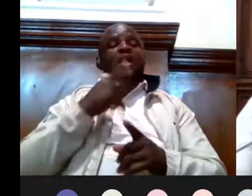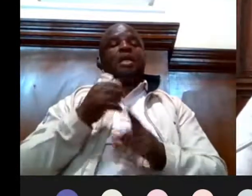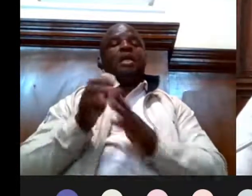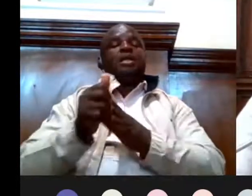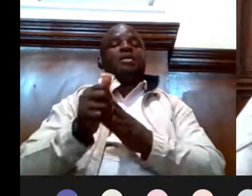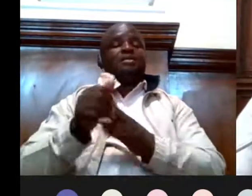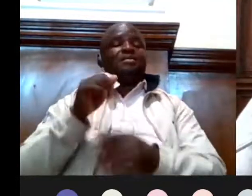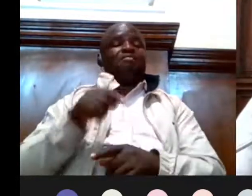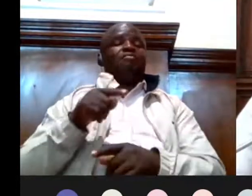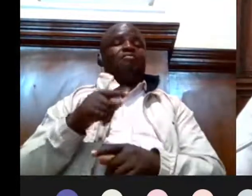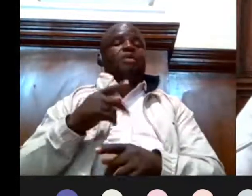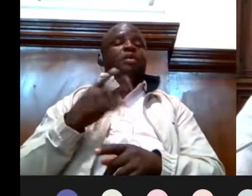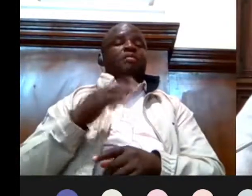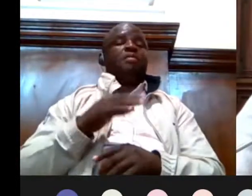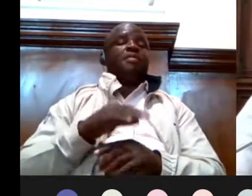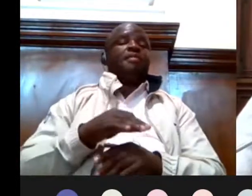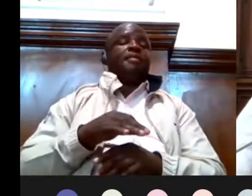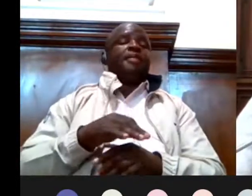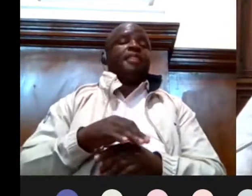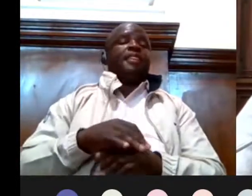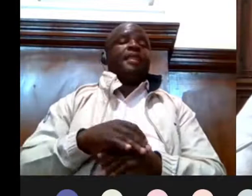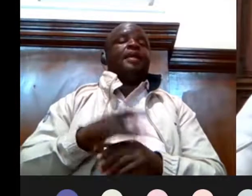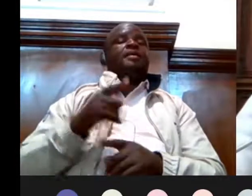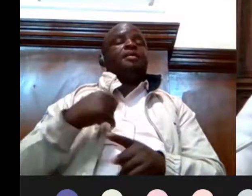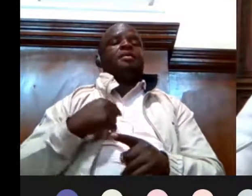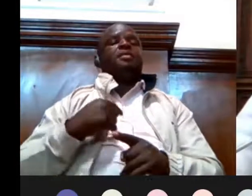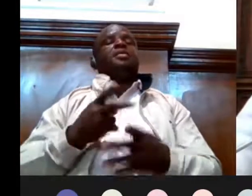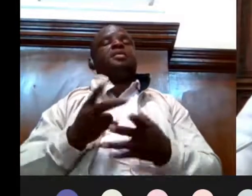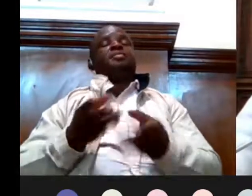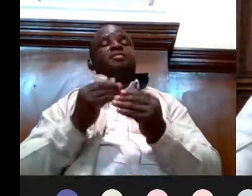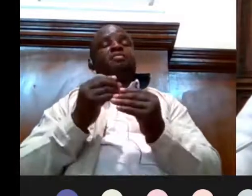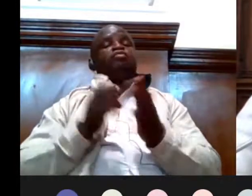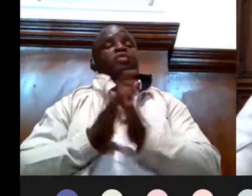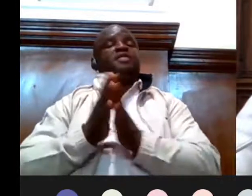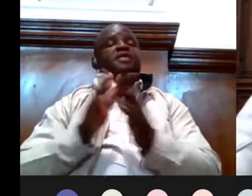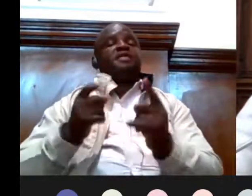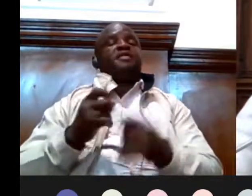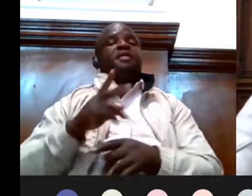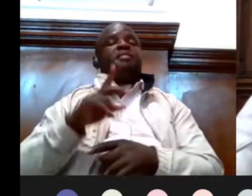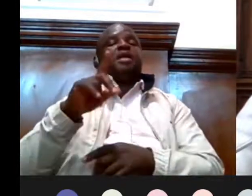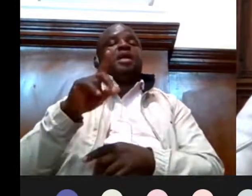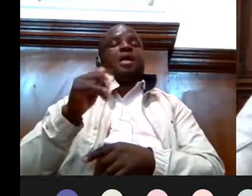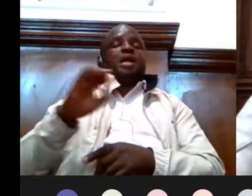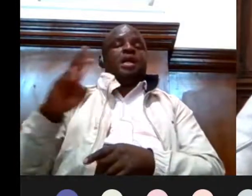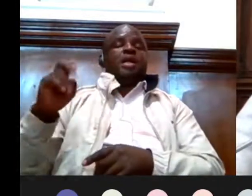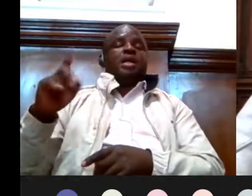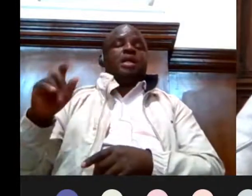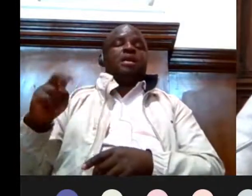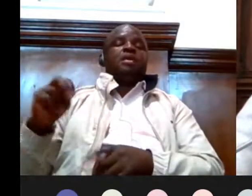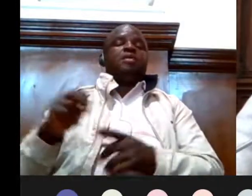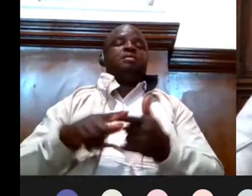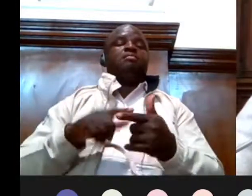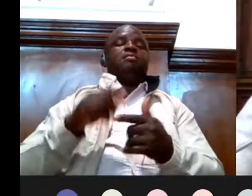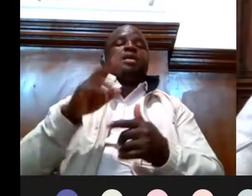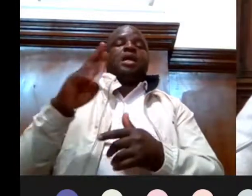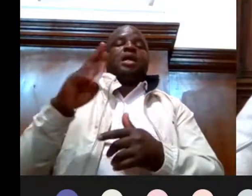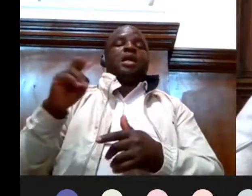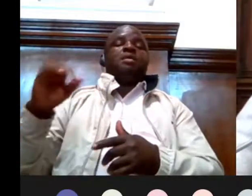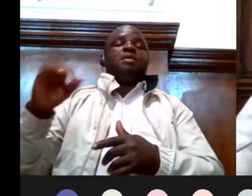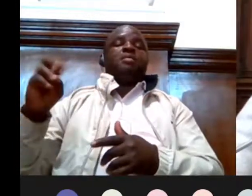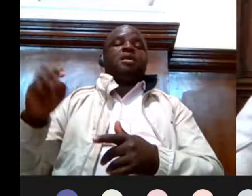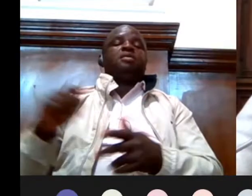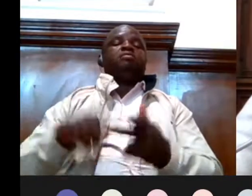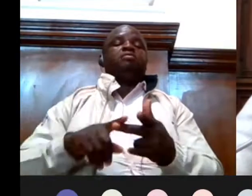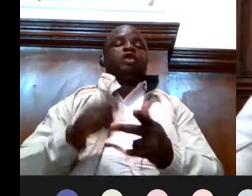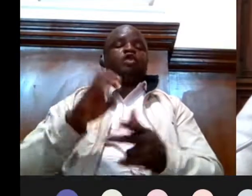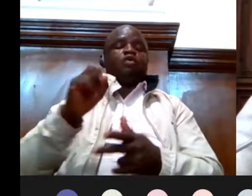and freedom. We are inspired by the likes of Lillian Ngoyi, Mama Helen Joseph, Rahima Musa,